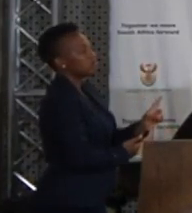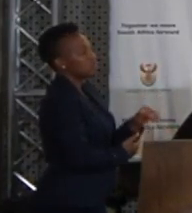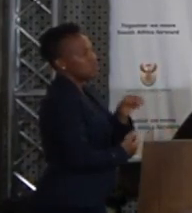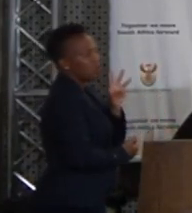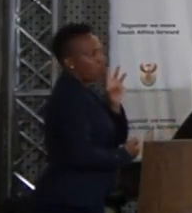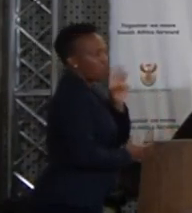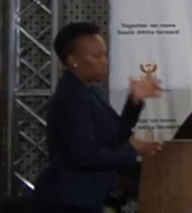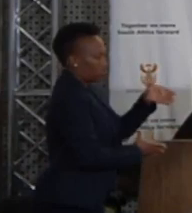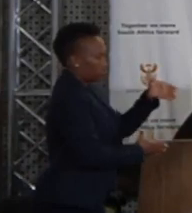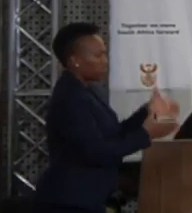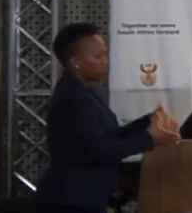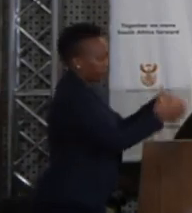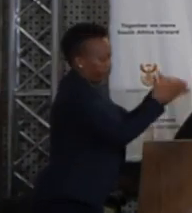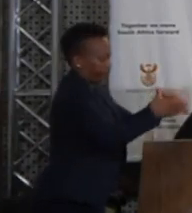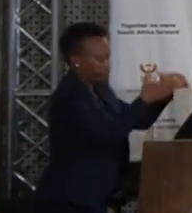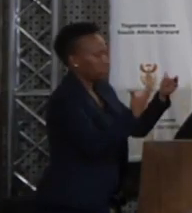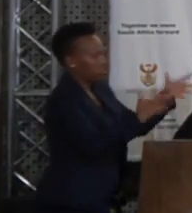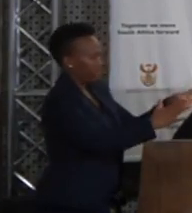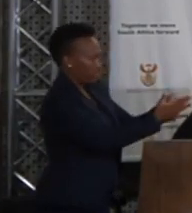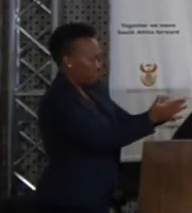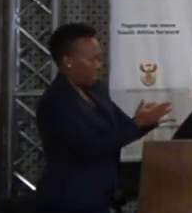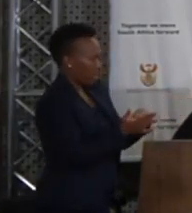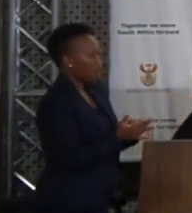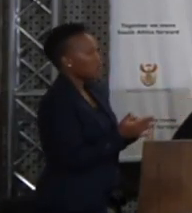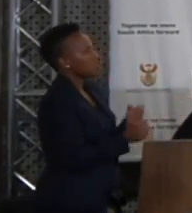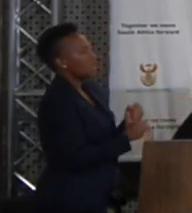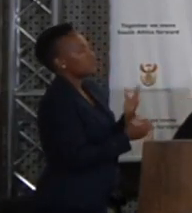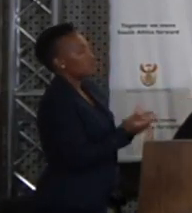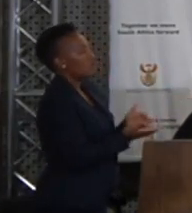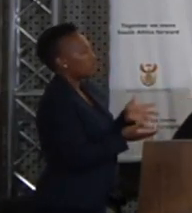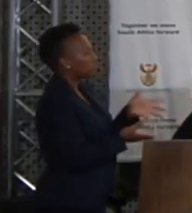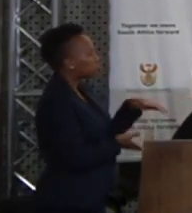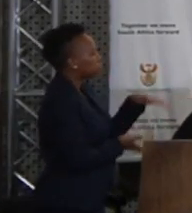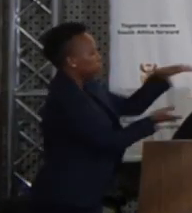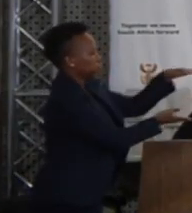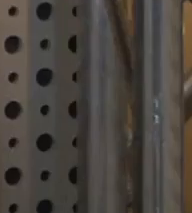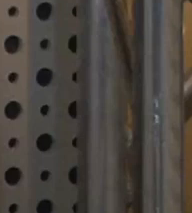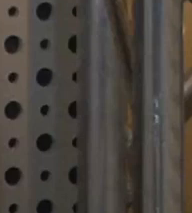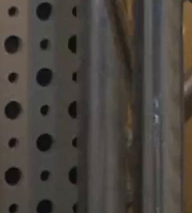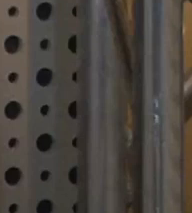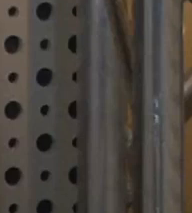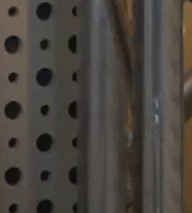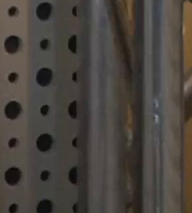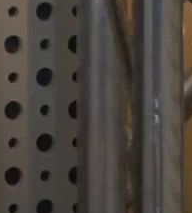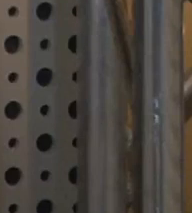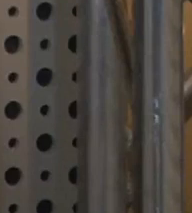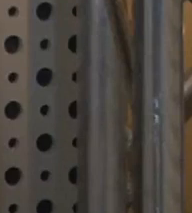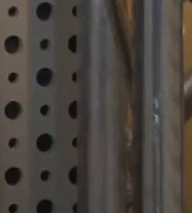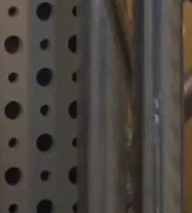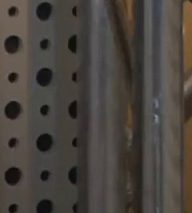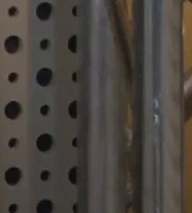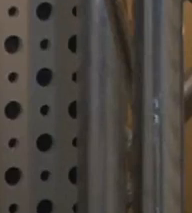tanks that we have procured are taken to the place that has been identified as in need.